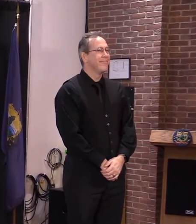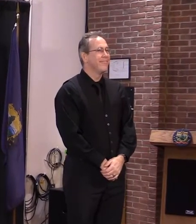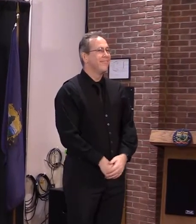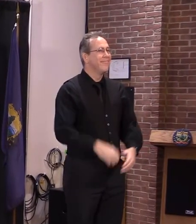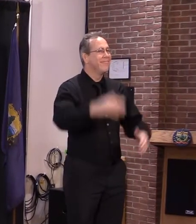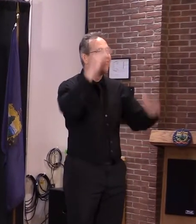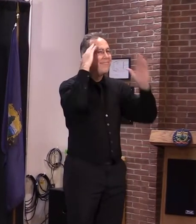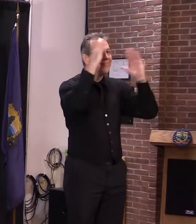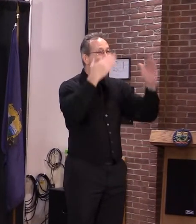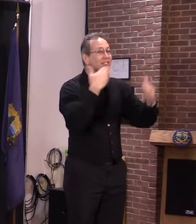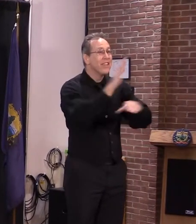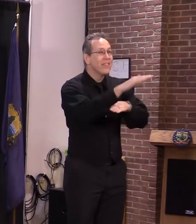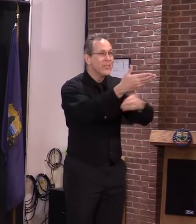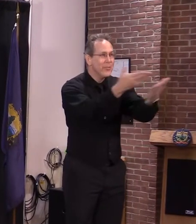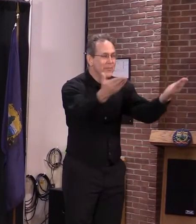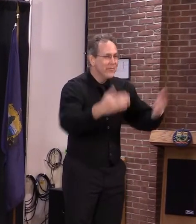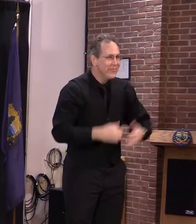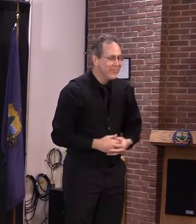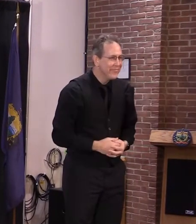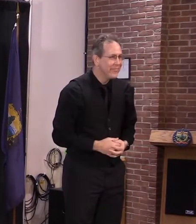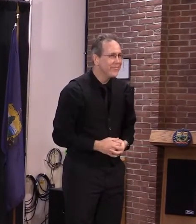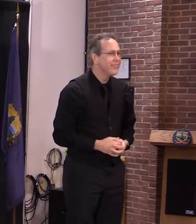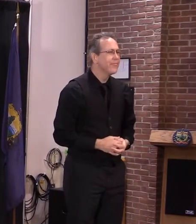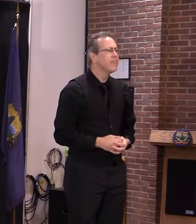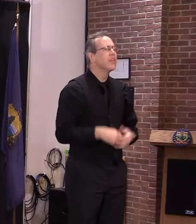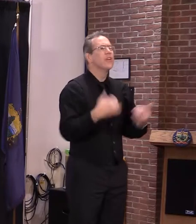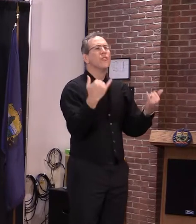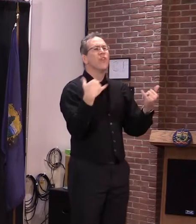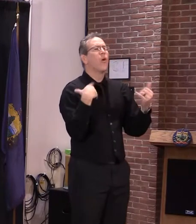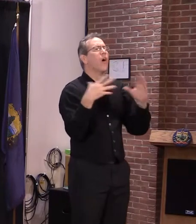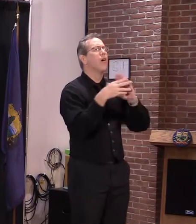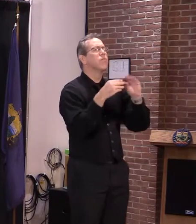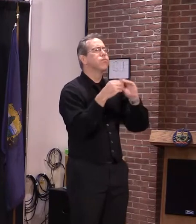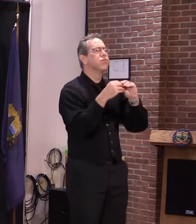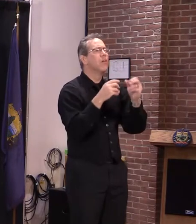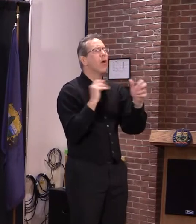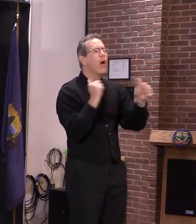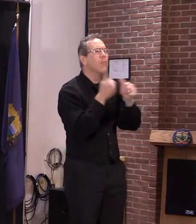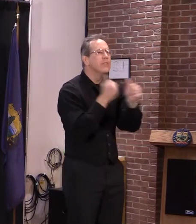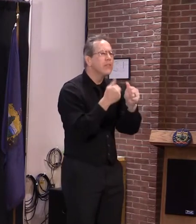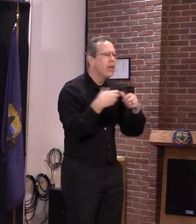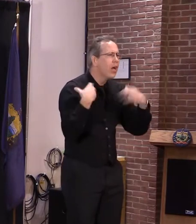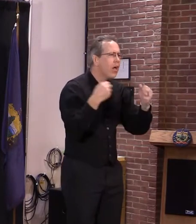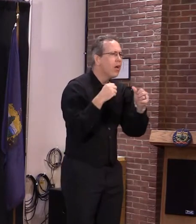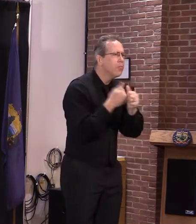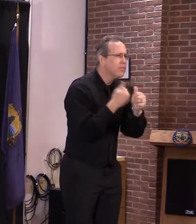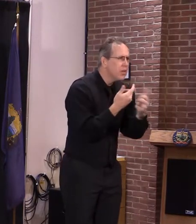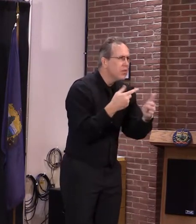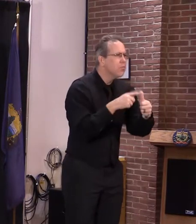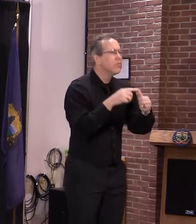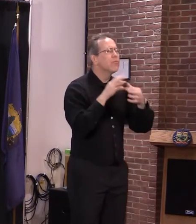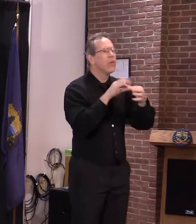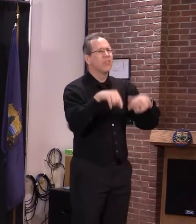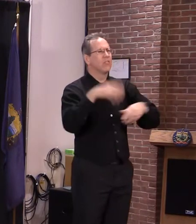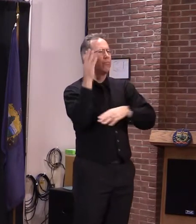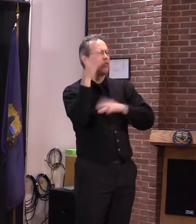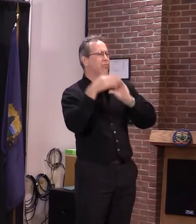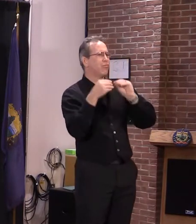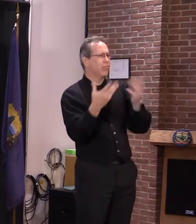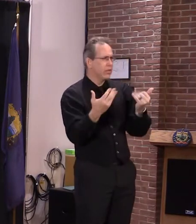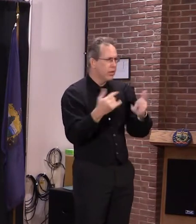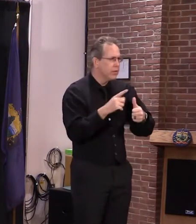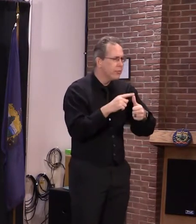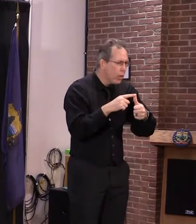Good afternoon, everyone. Today we'll have our updated data and modeling presentation. Secretary French will give an update on